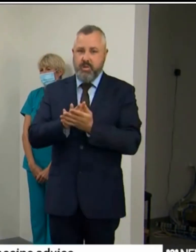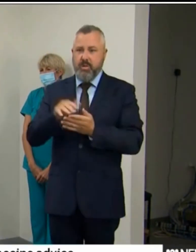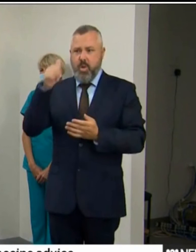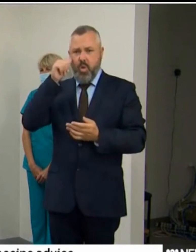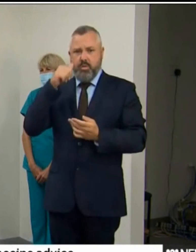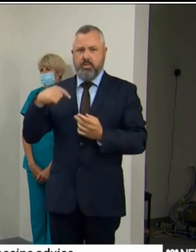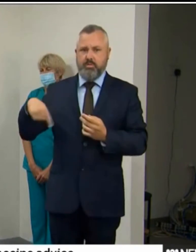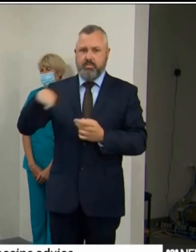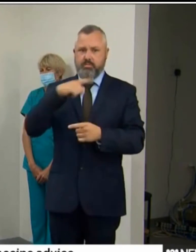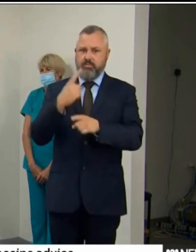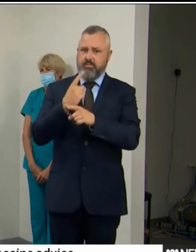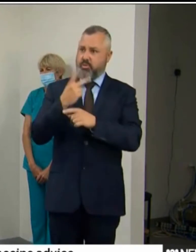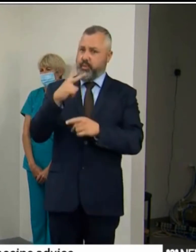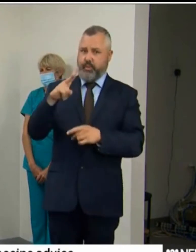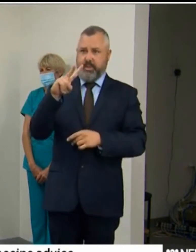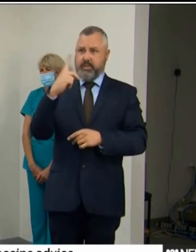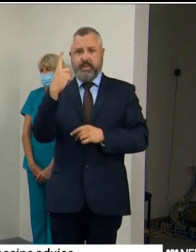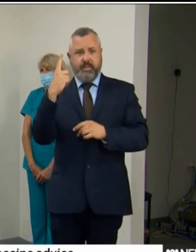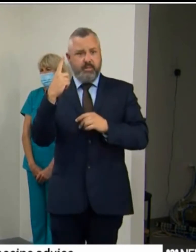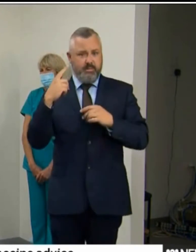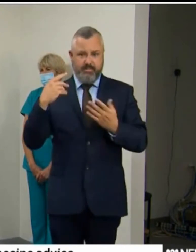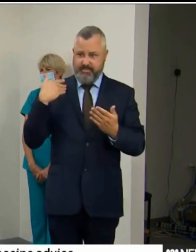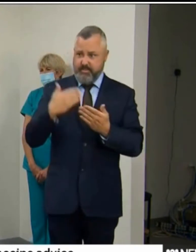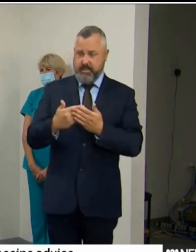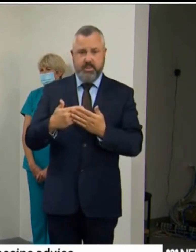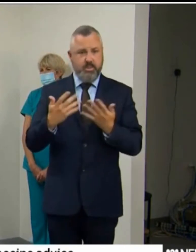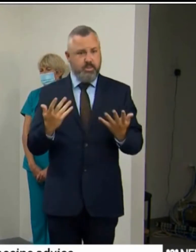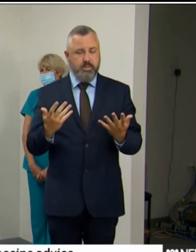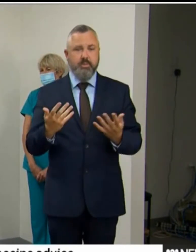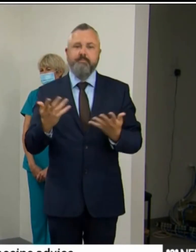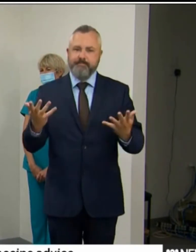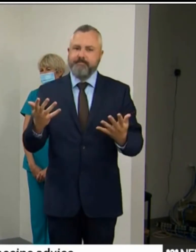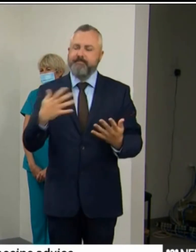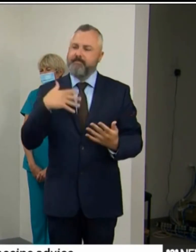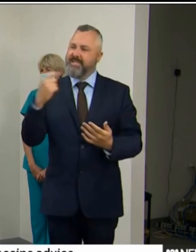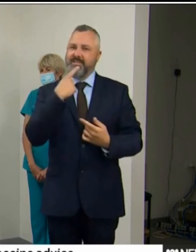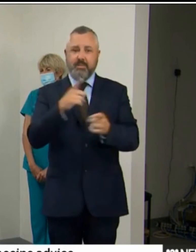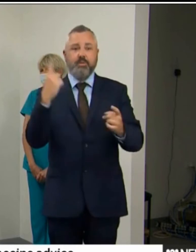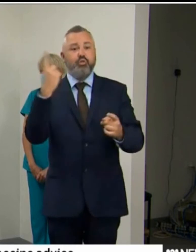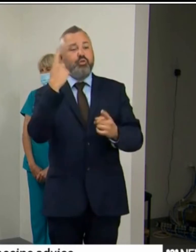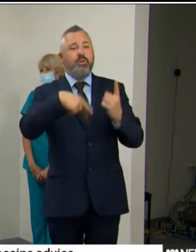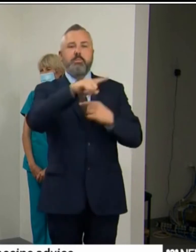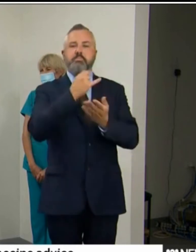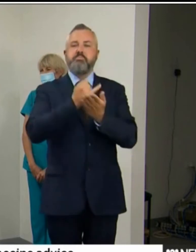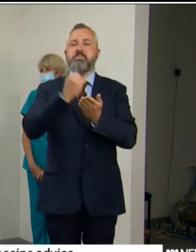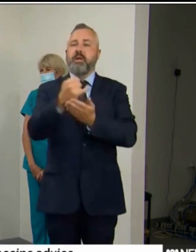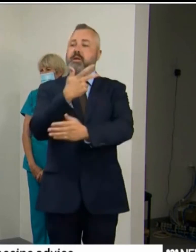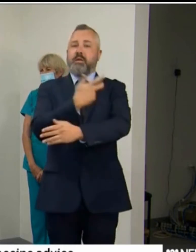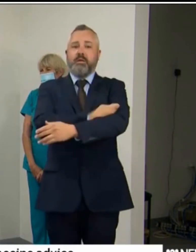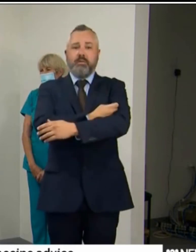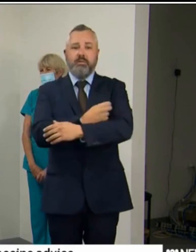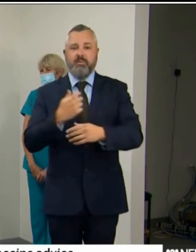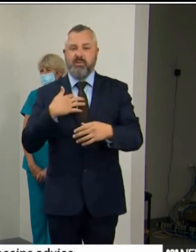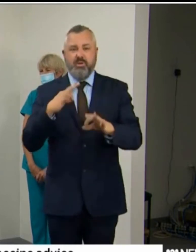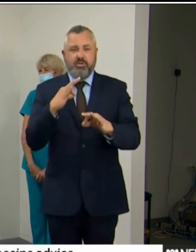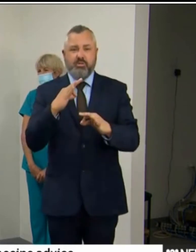century? Well, I do have to say to some of the anti-vaxxers, I haven't developed an unfathomable love for Bill Gates in the last